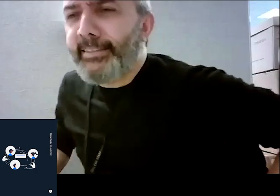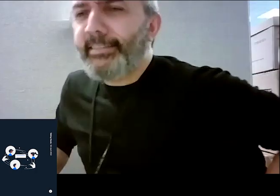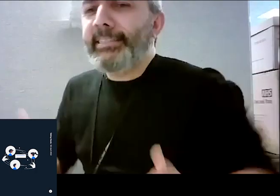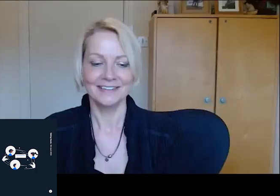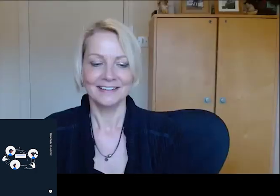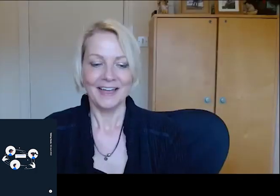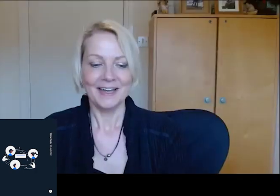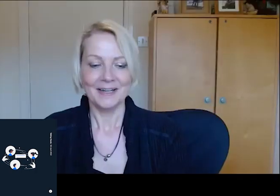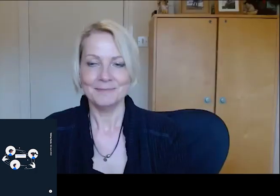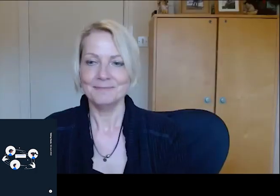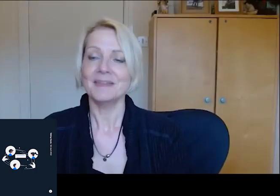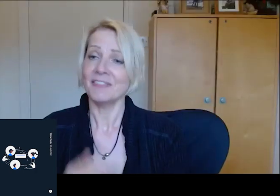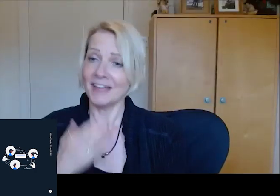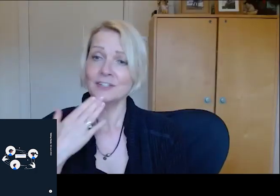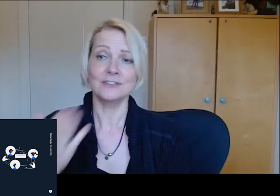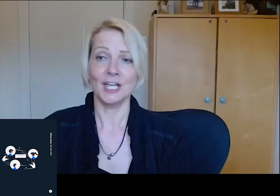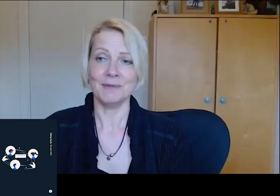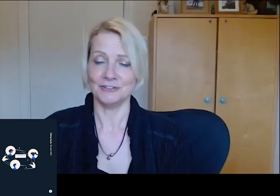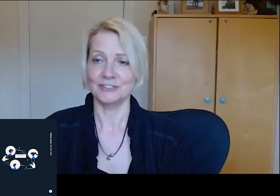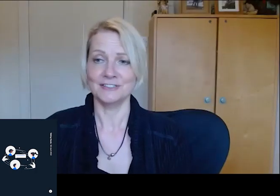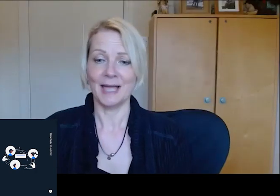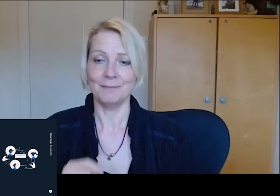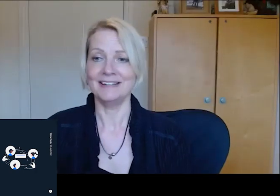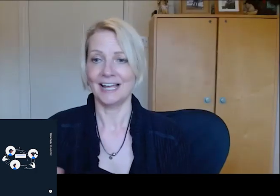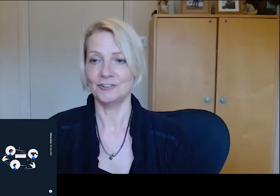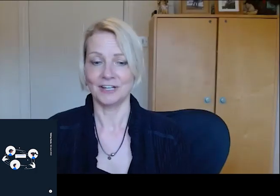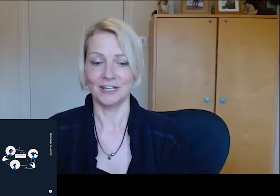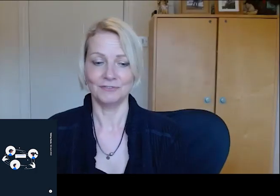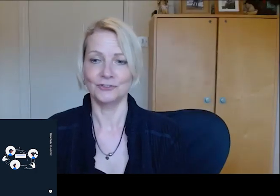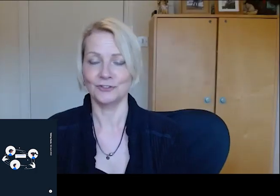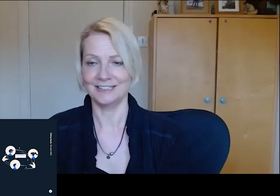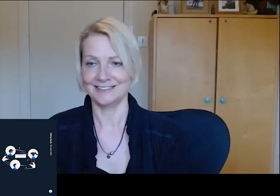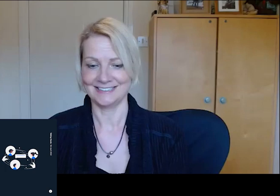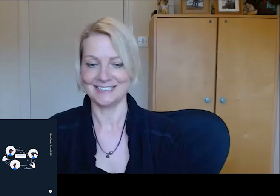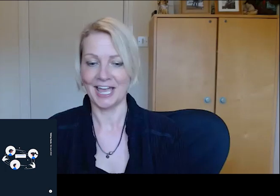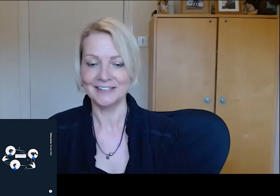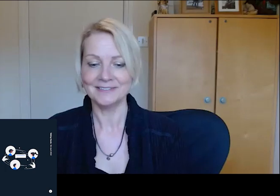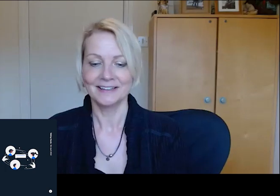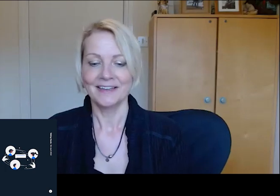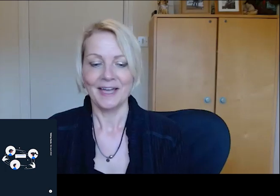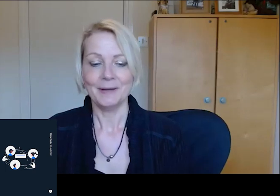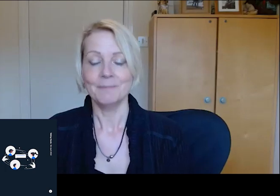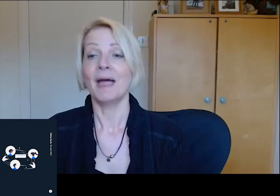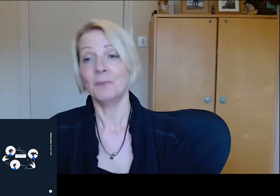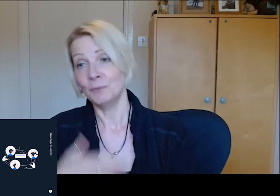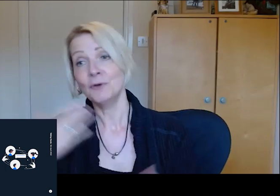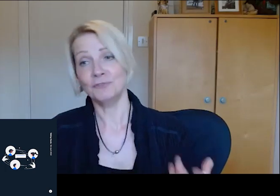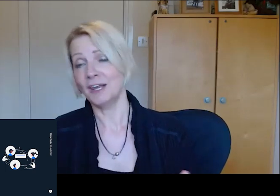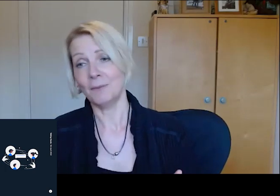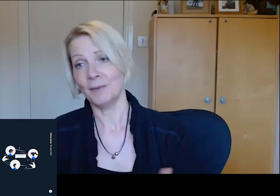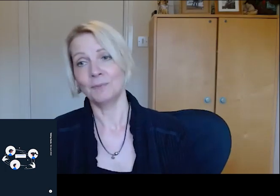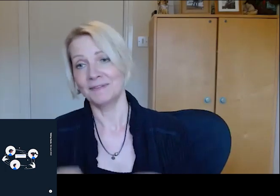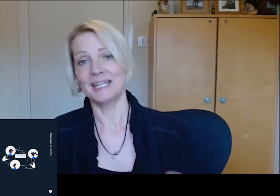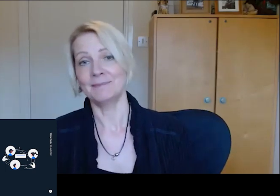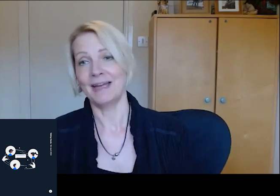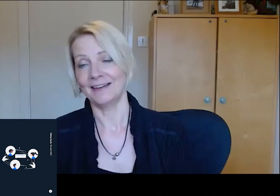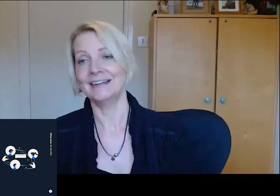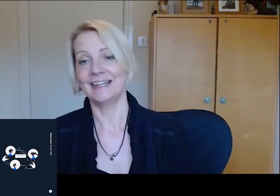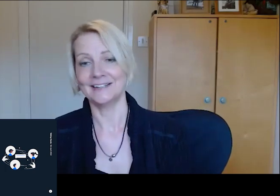you. Thank you so much to Sam and Andrea for joining us today. And we will follow up with an email and links and